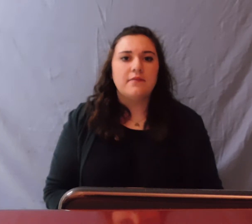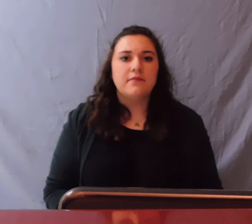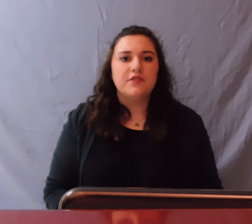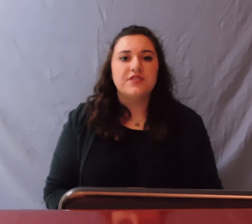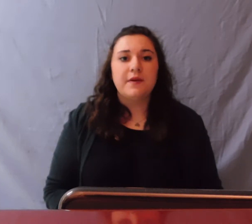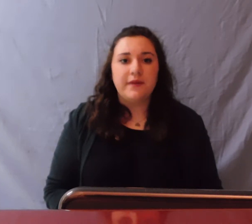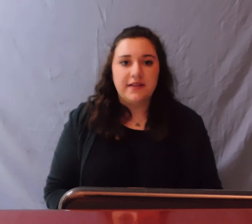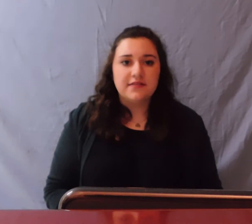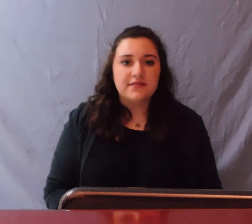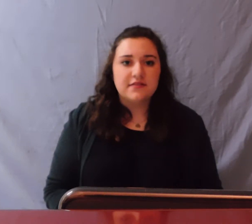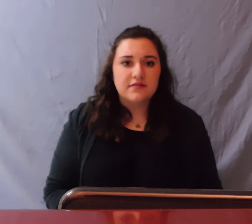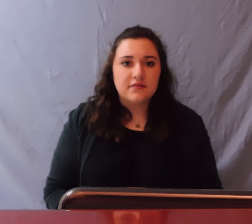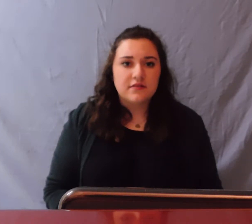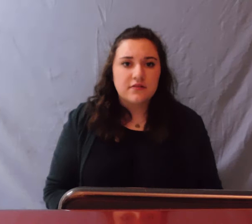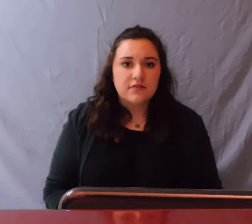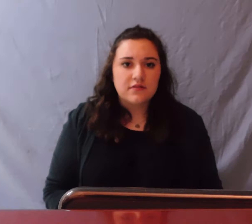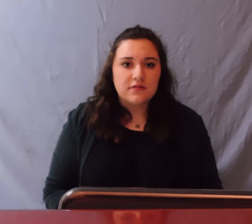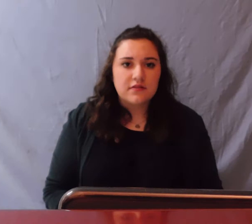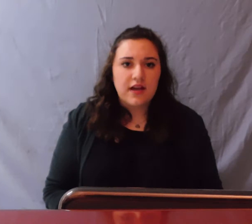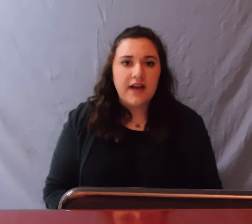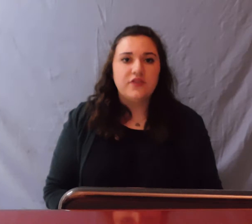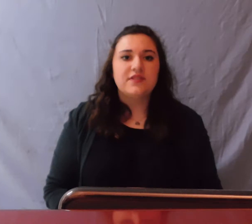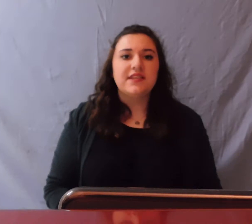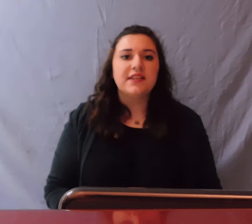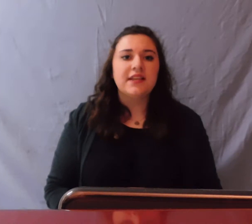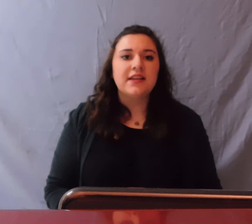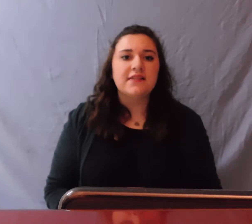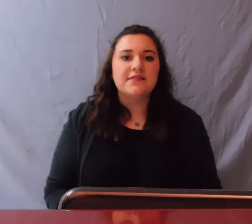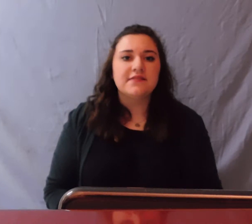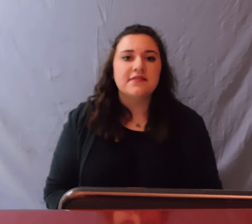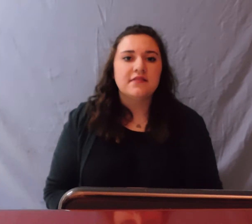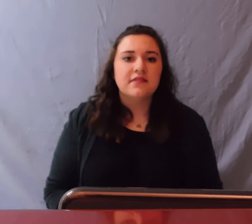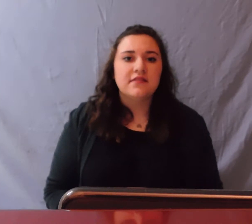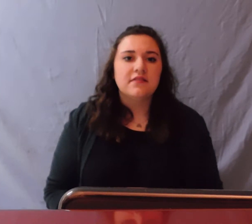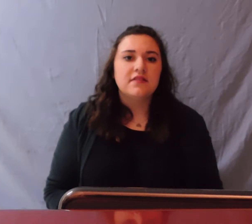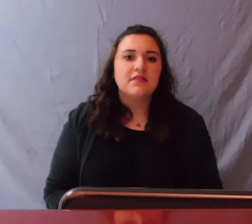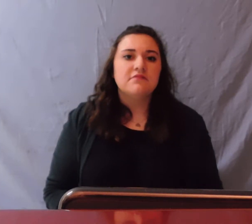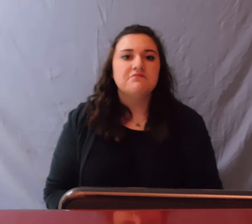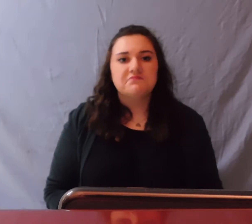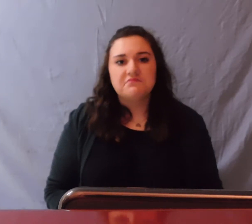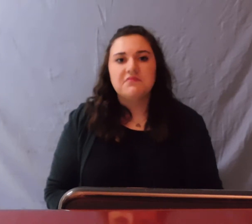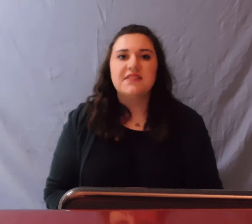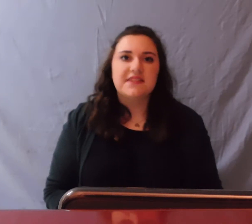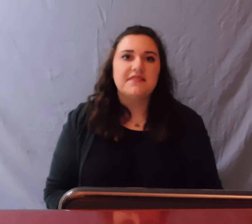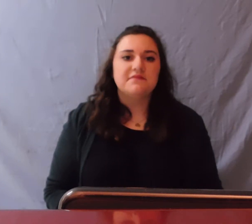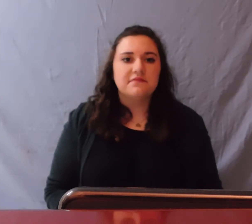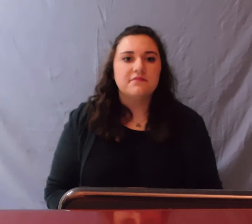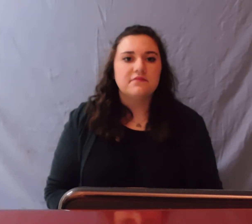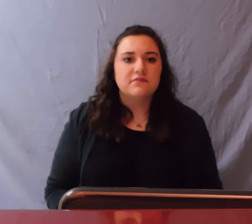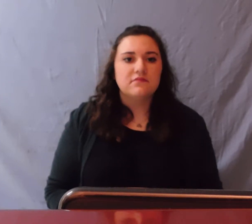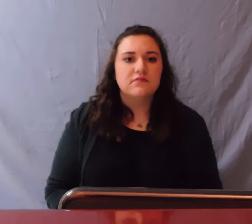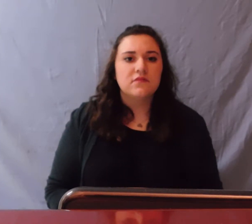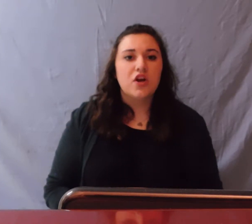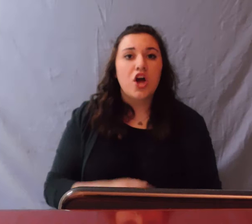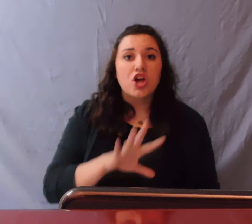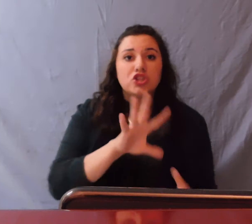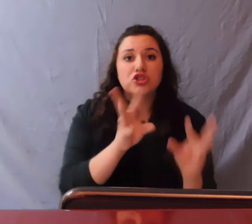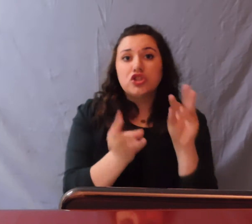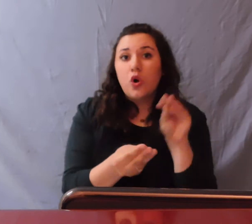which is my rent. I have utilities. That's Do you know the total amount or approximate amount that